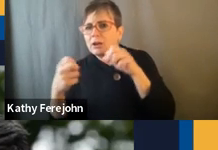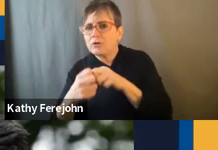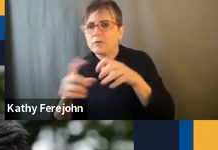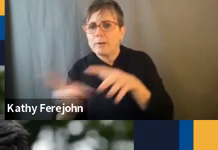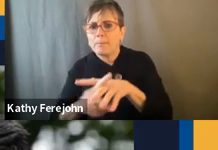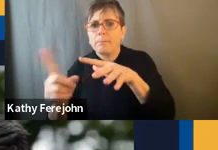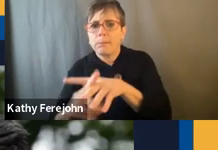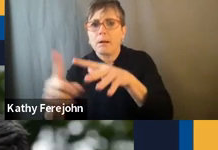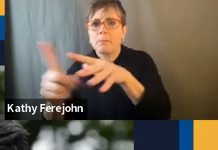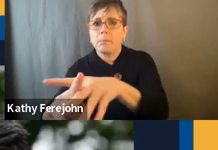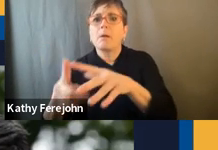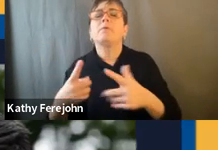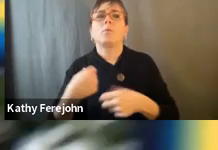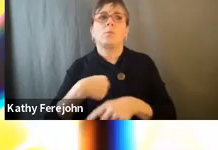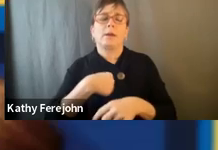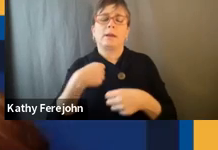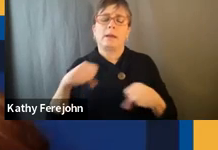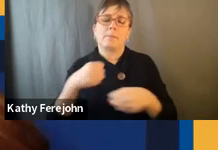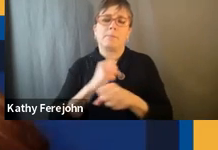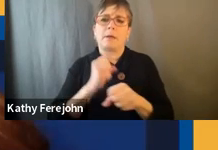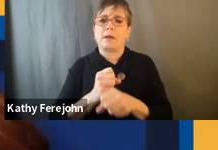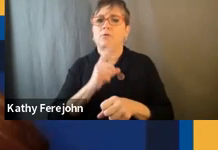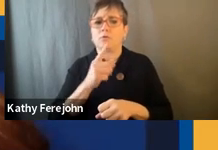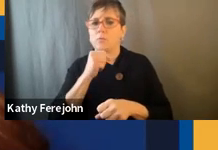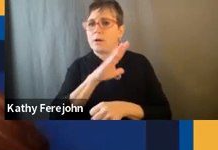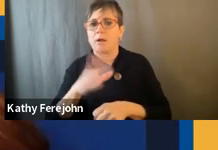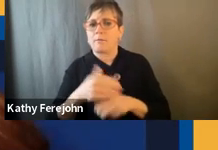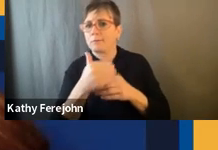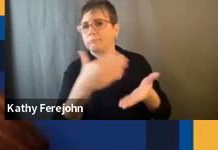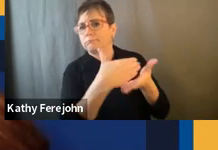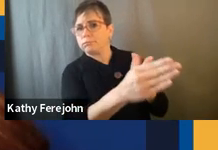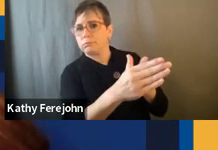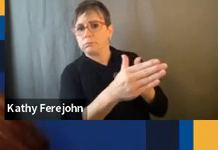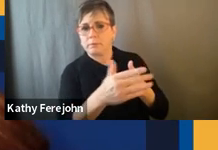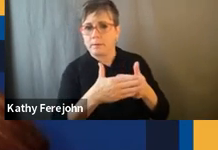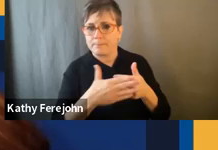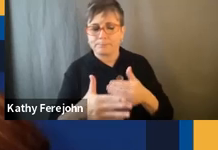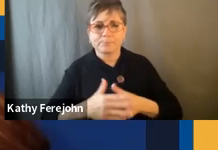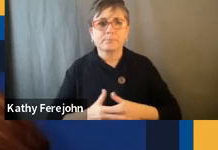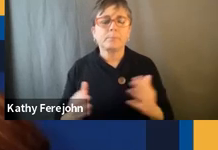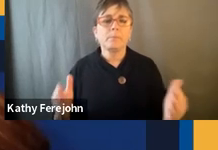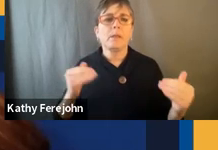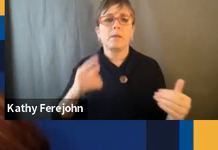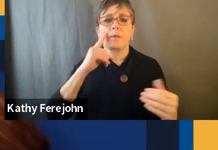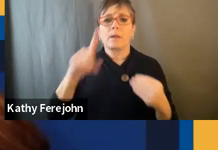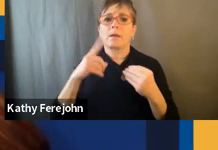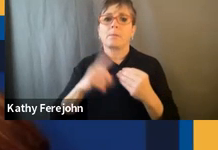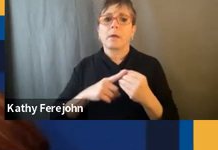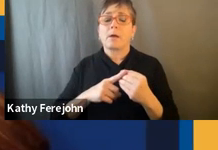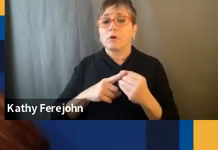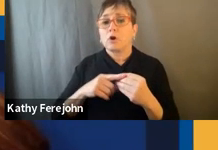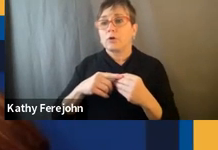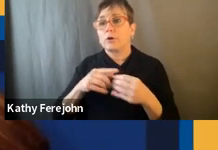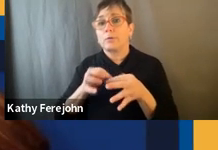vulnerable here in New Jersey are not left behind. I think about early intervention and the importance of it. It's not only